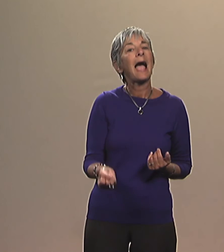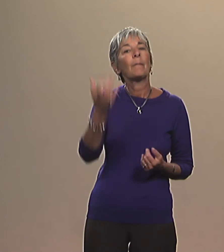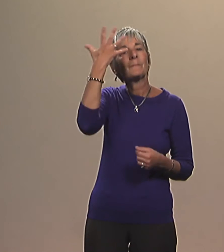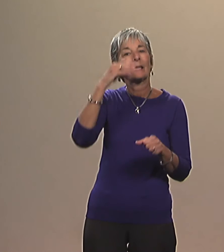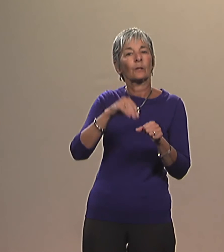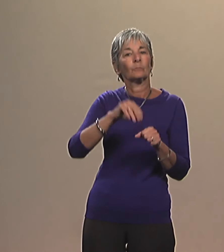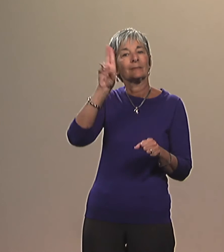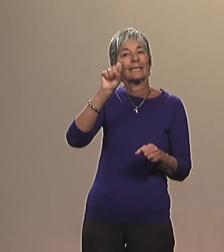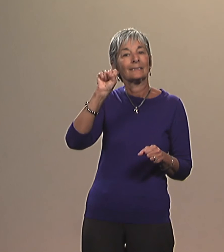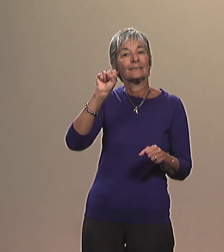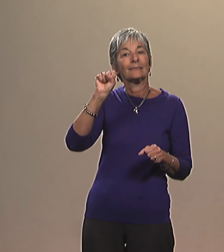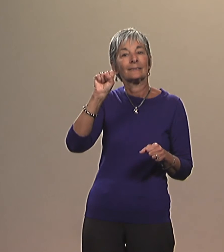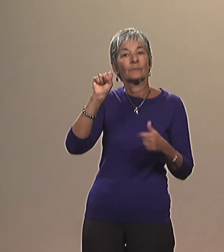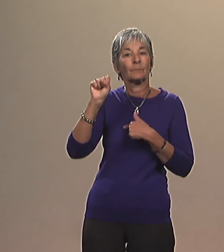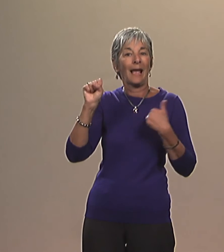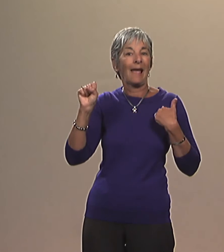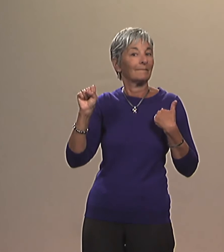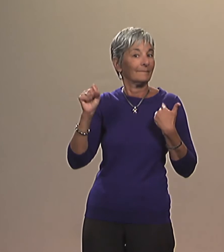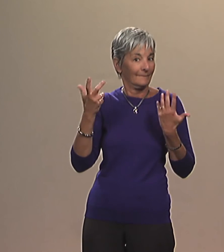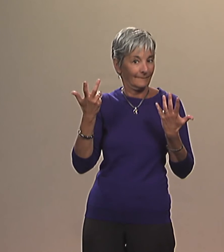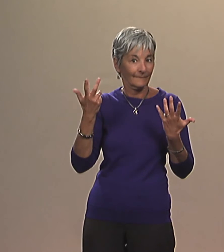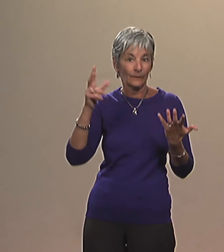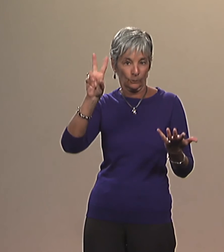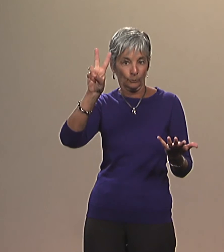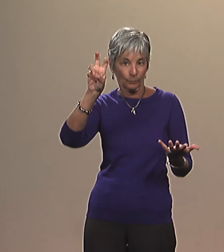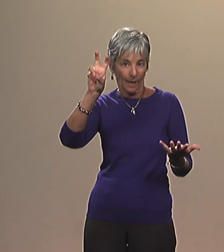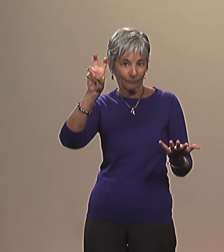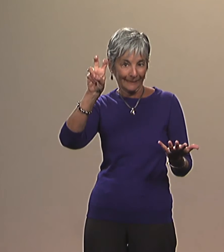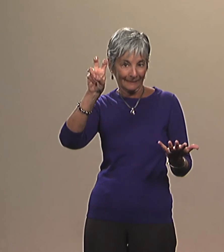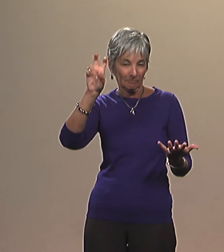In the U.S., we have about 200 of these programs.